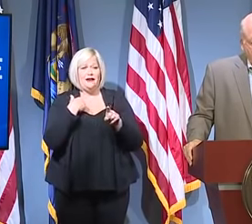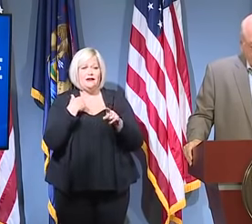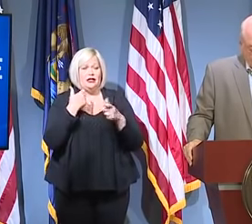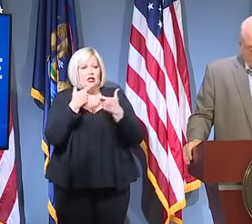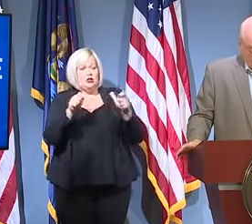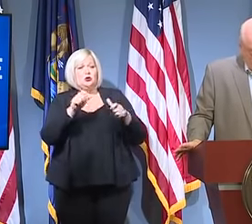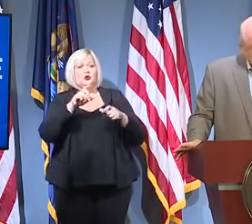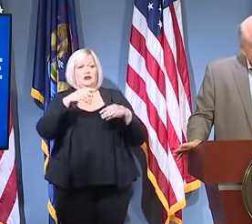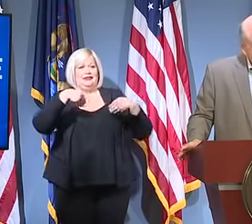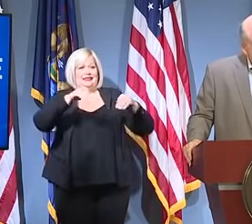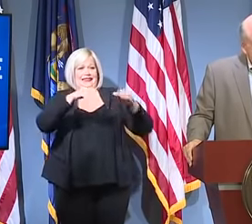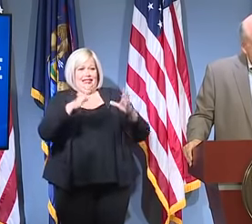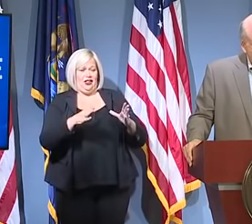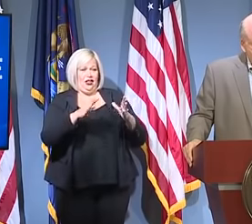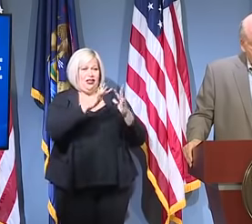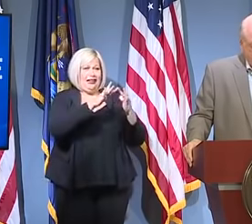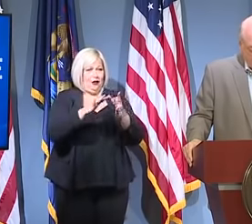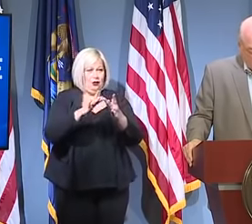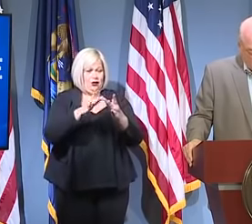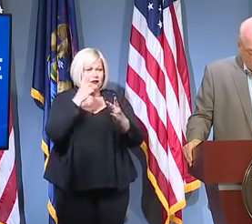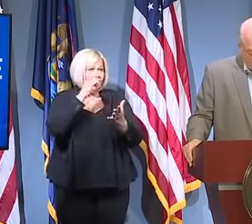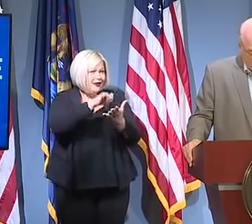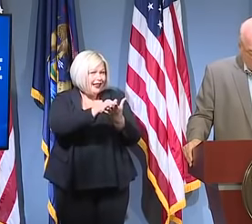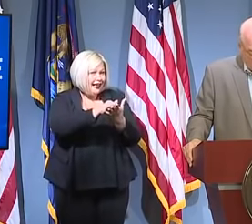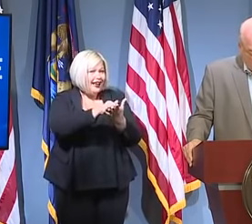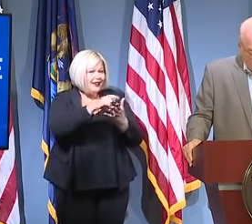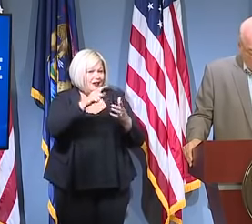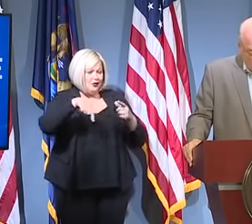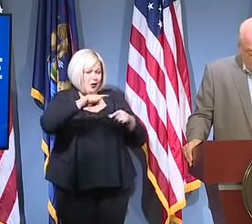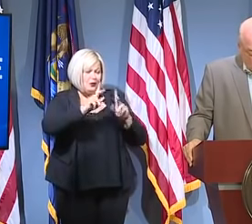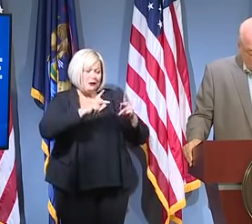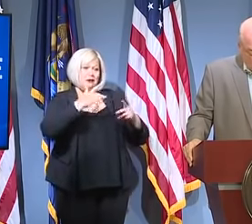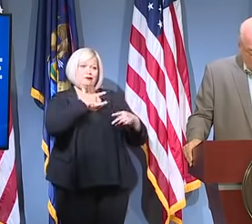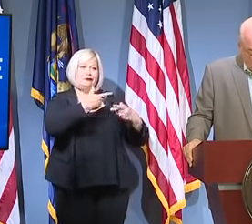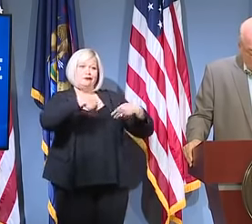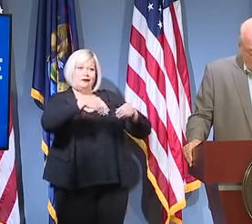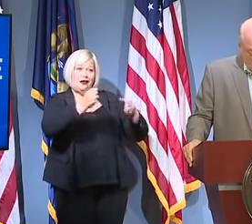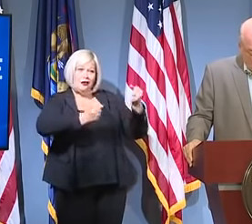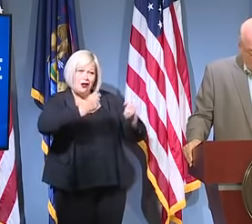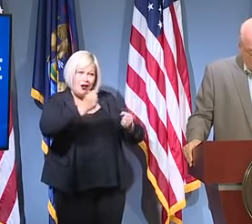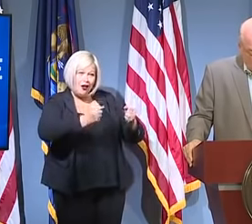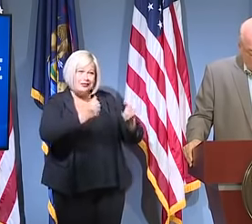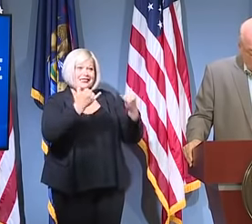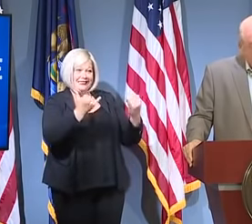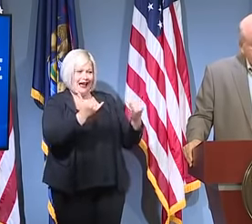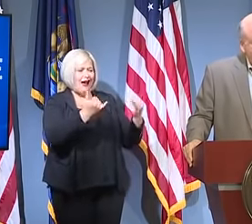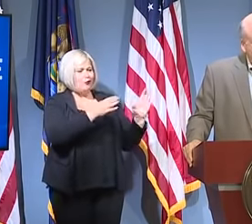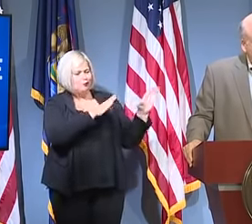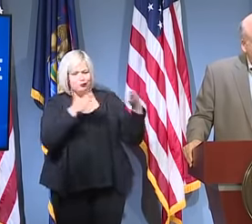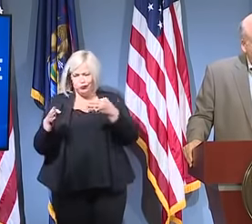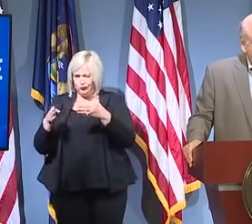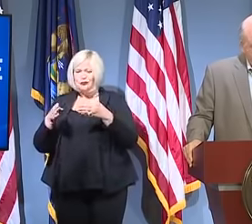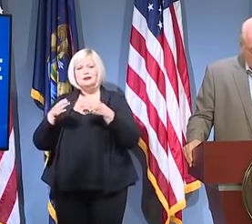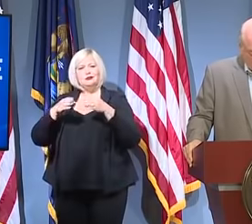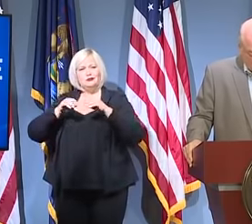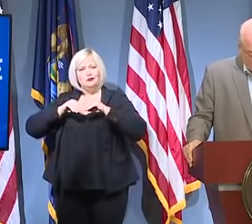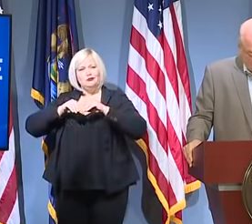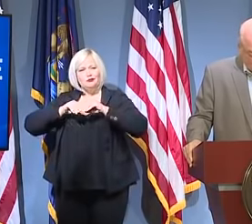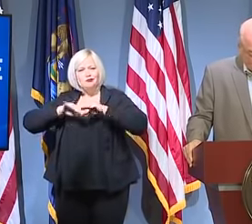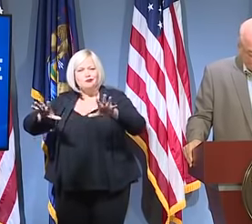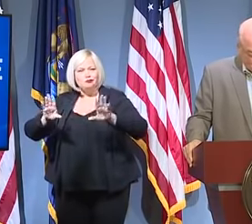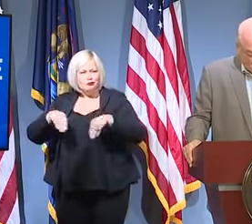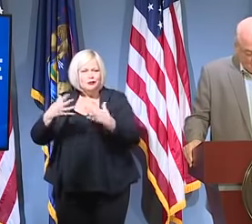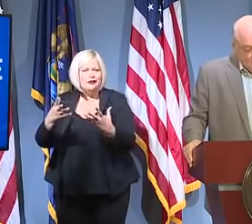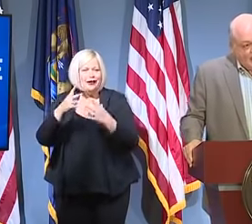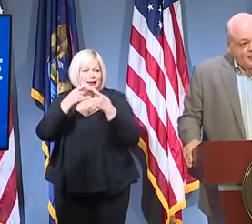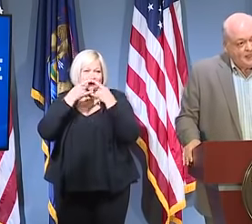is helping us, and in this case, they're going to be part of helping us distribute masks as we gear up to build more. Our suppliers, of course, have been